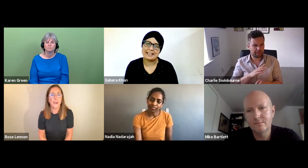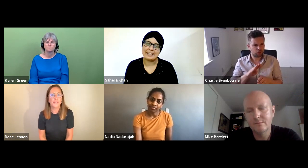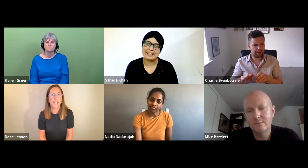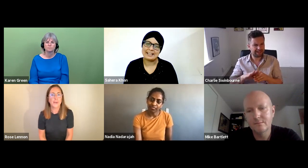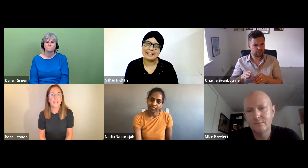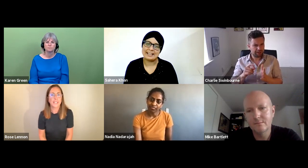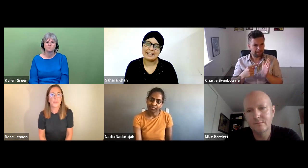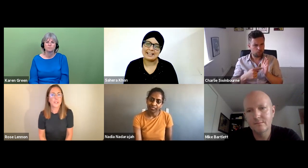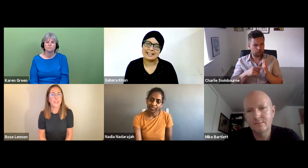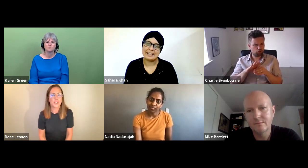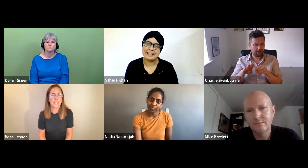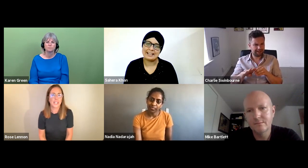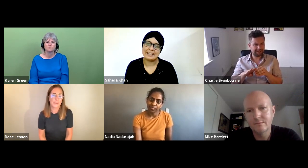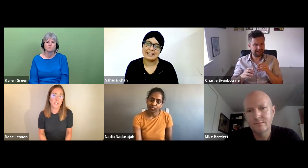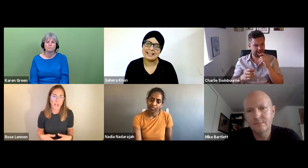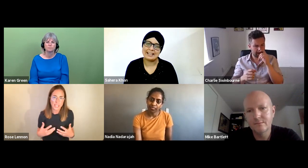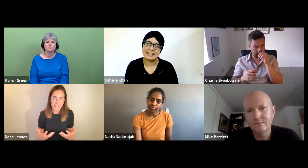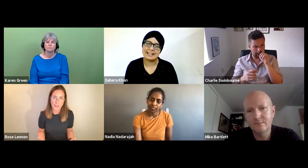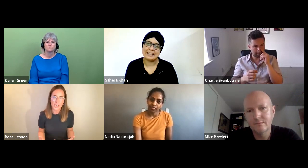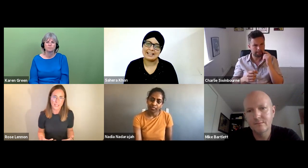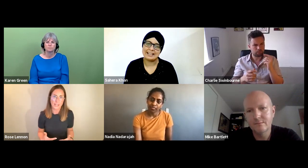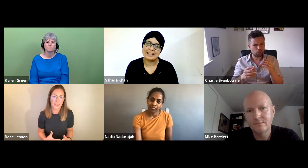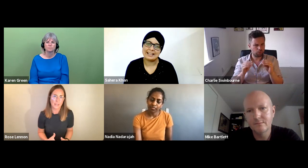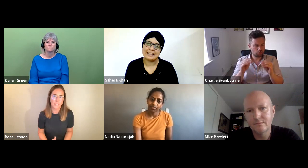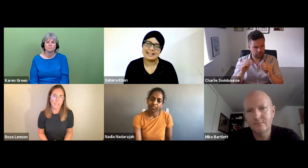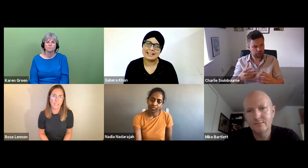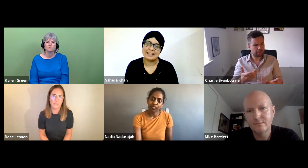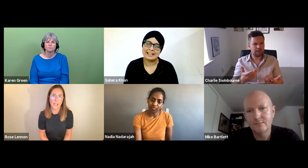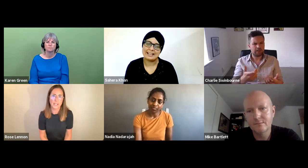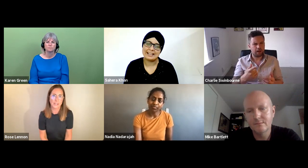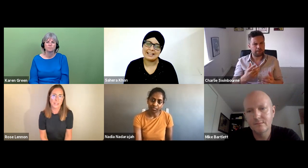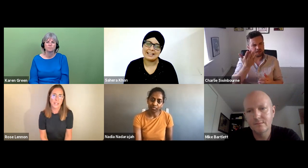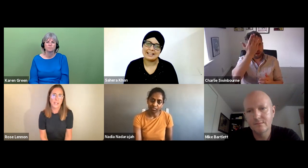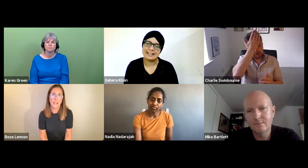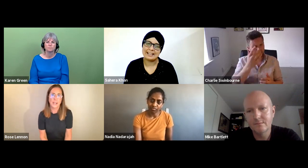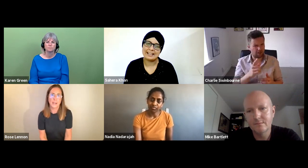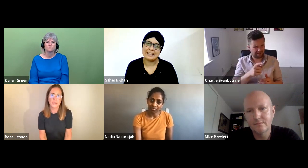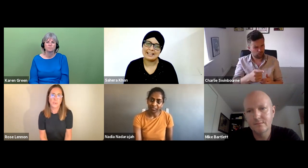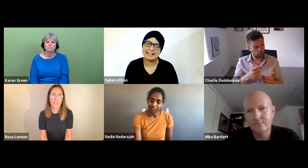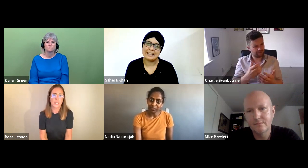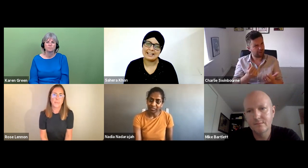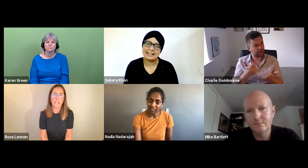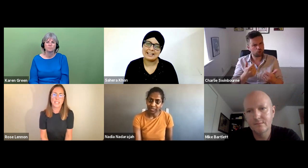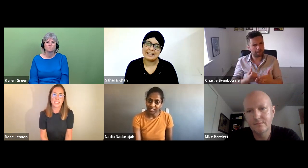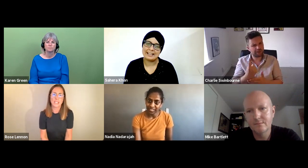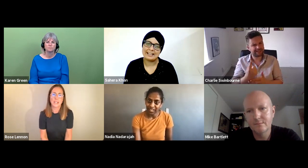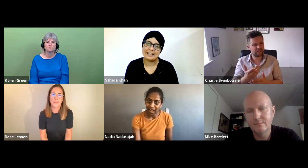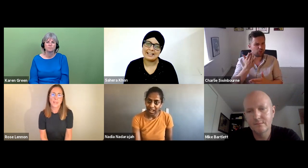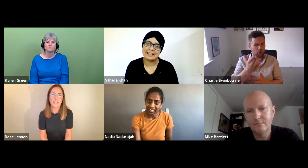know now is the opportunities. I mean, training is vital, I think, really, really vital. Tuition. I mean, did